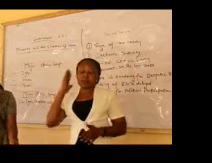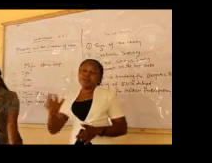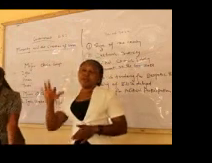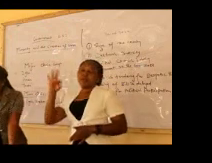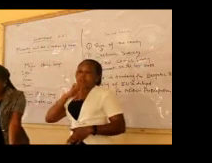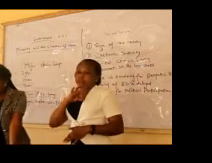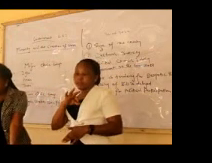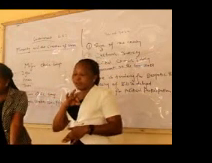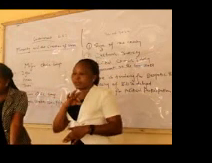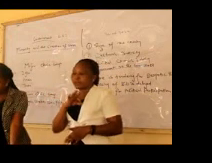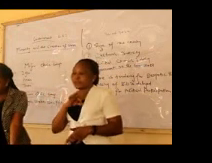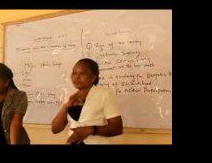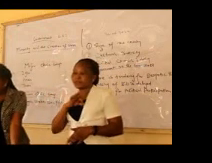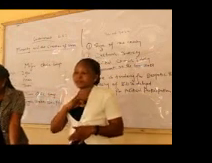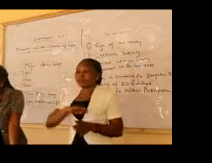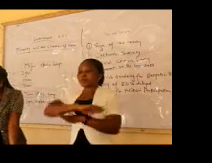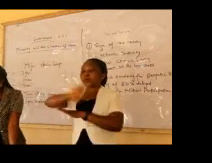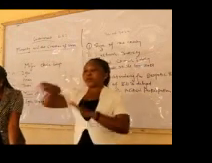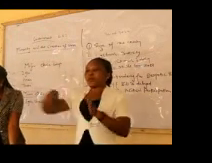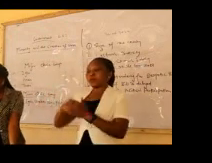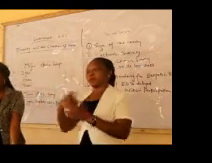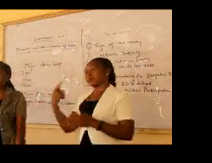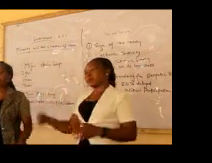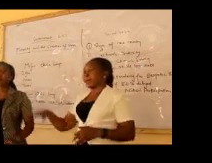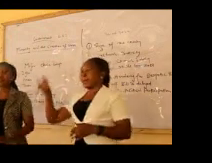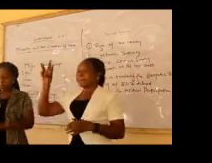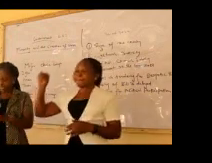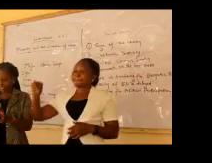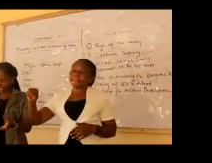Then all the minority